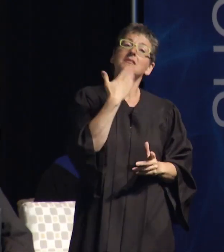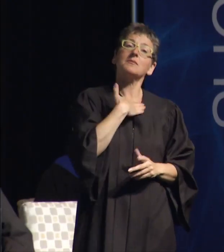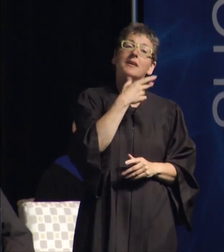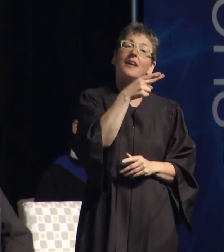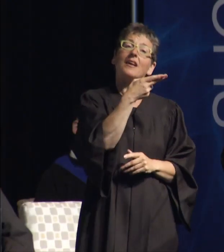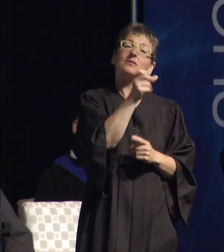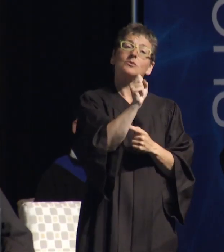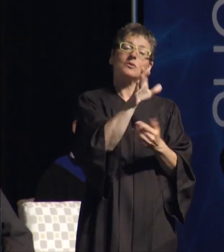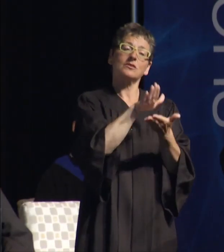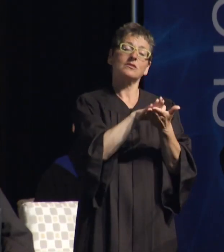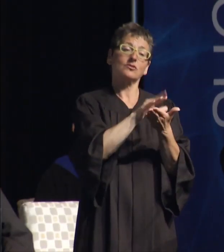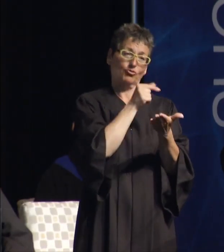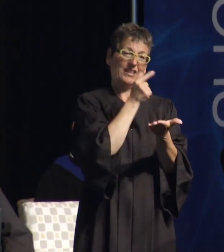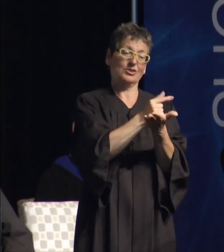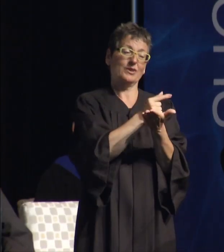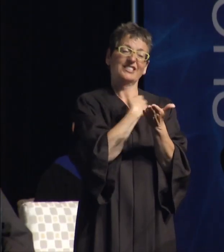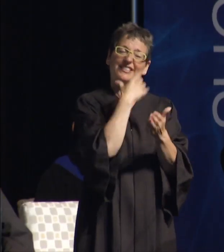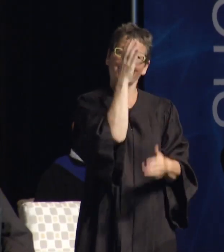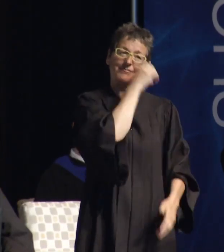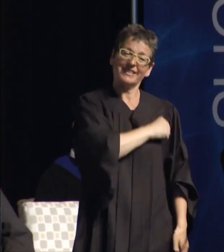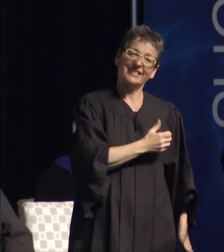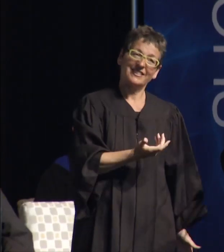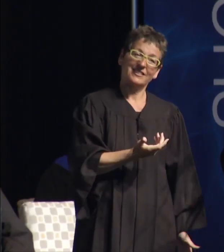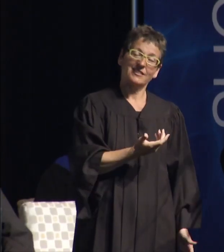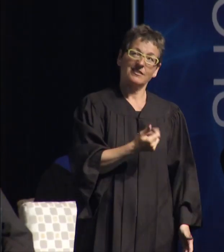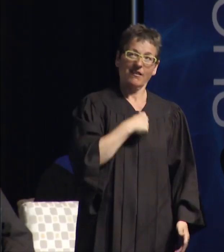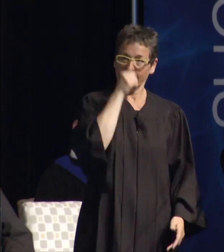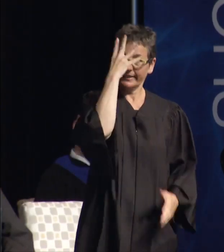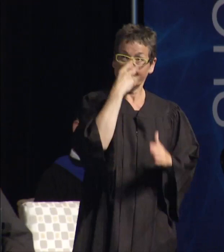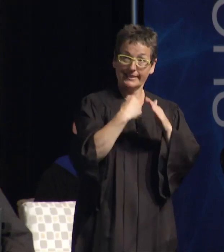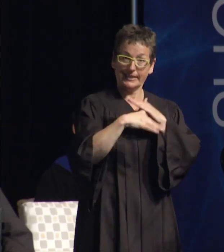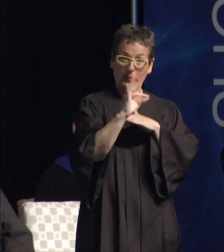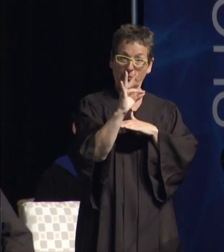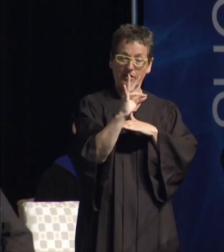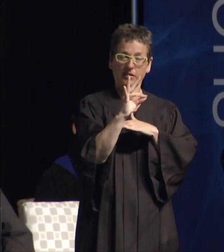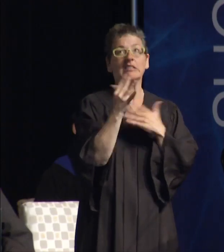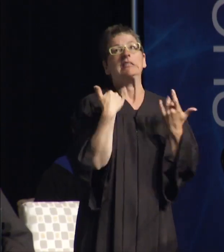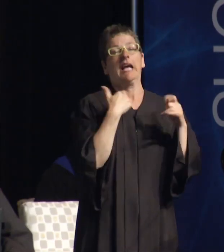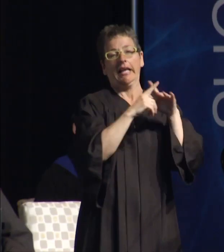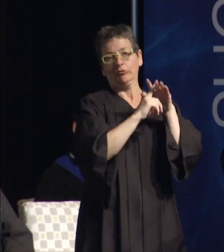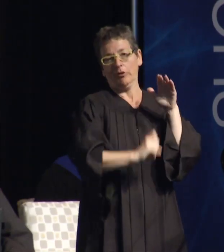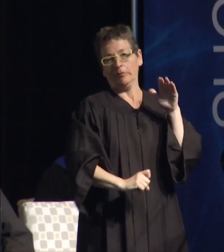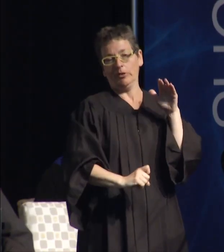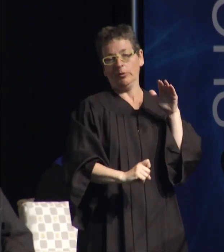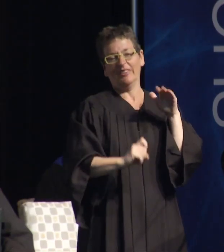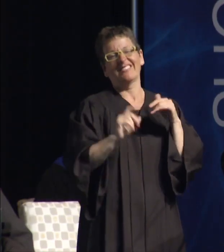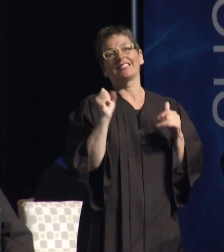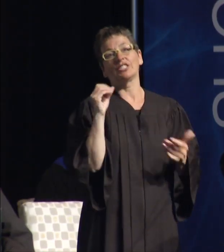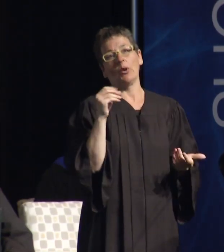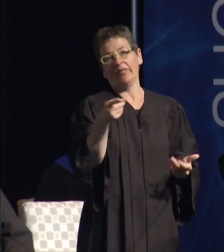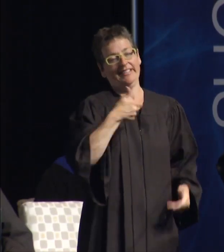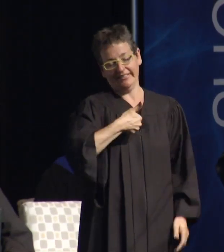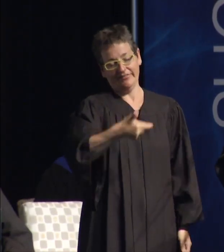graduation. Well, it's not as though I slept in or anything. I actually dropped out, so I wasn't invited.